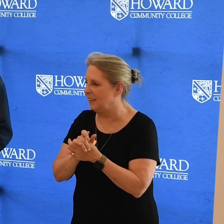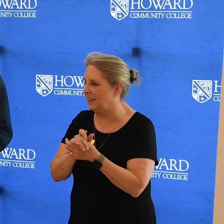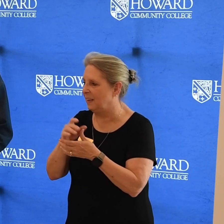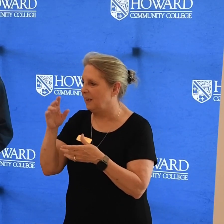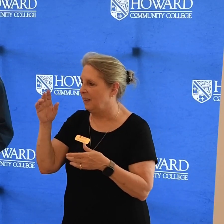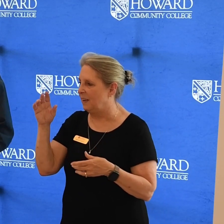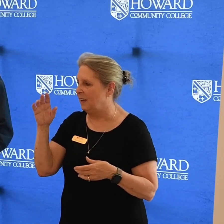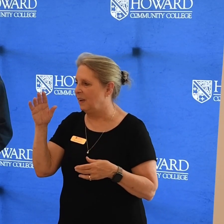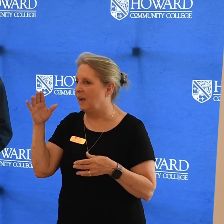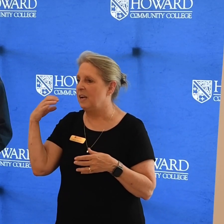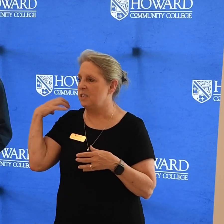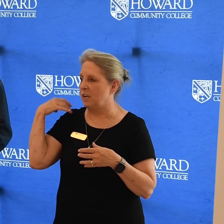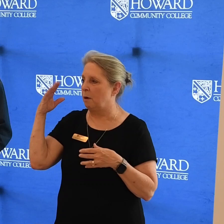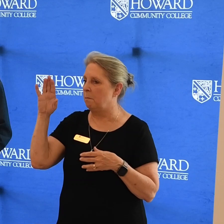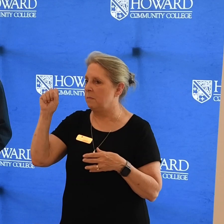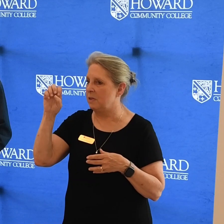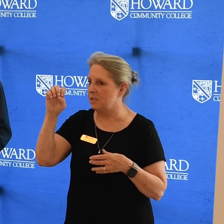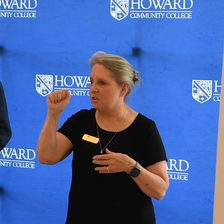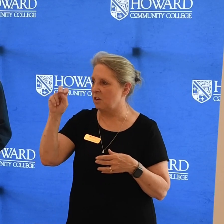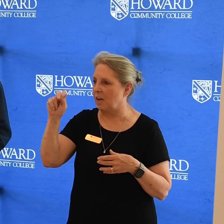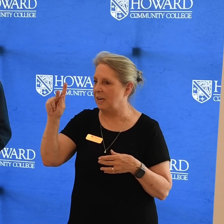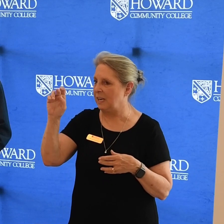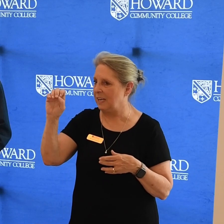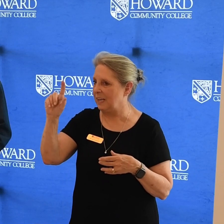The chair of our board, Mr. Sean Keller.